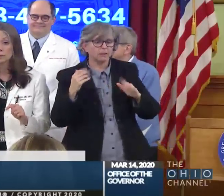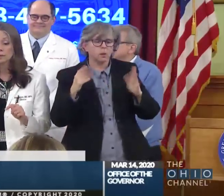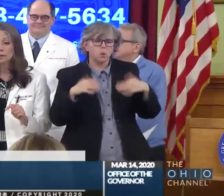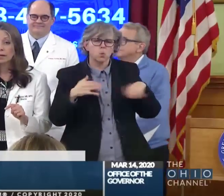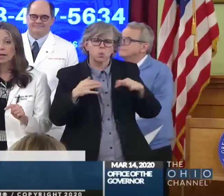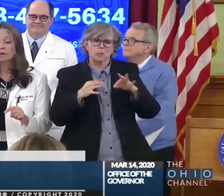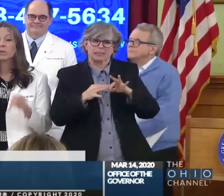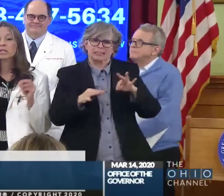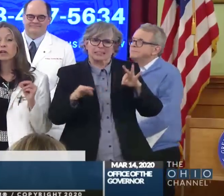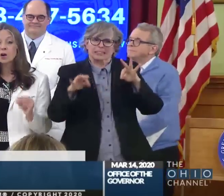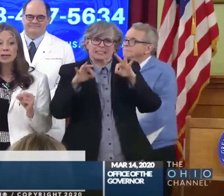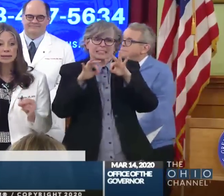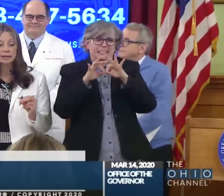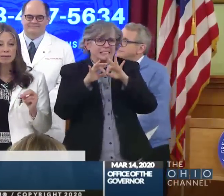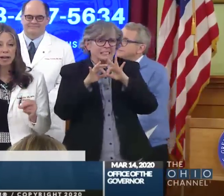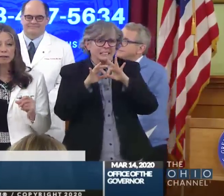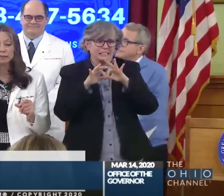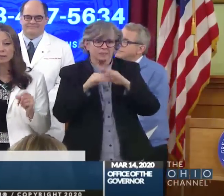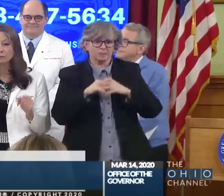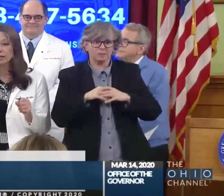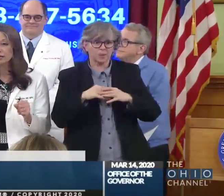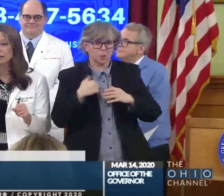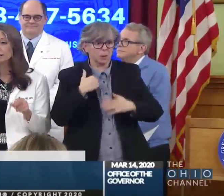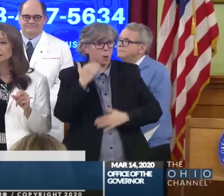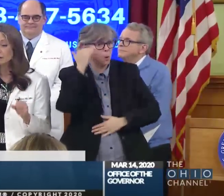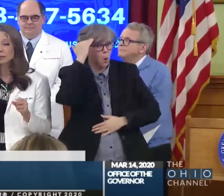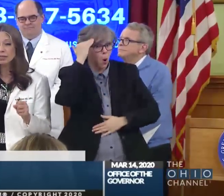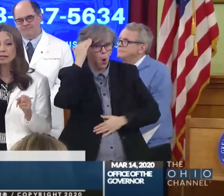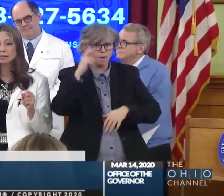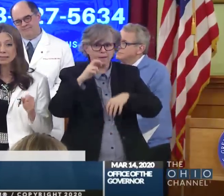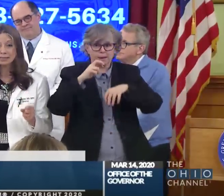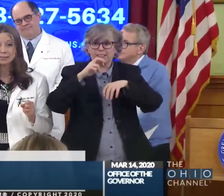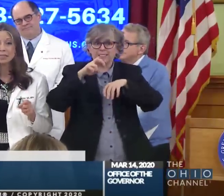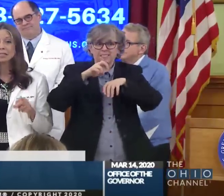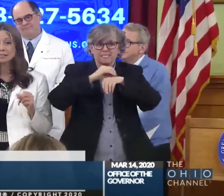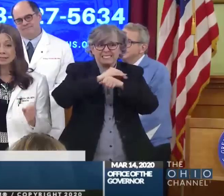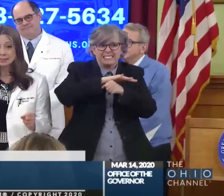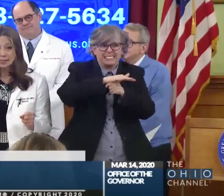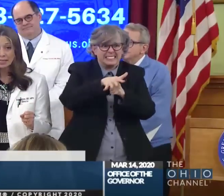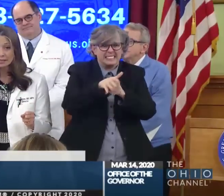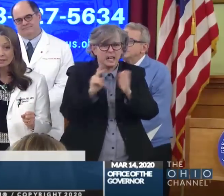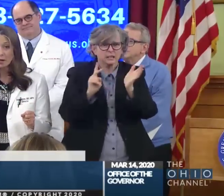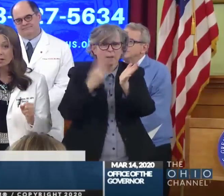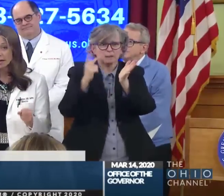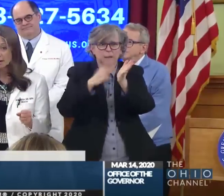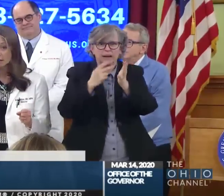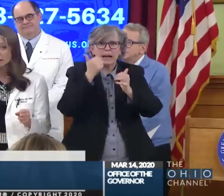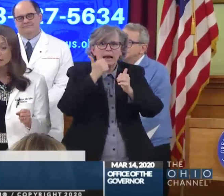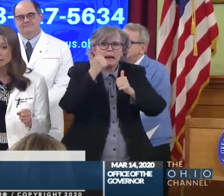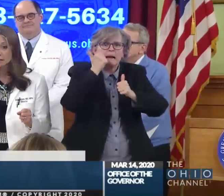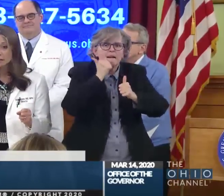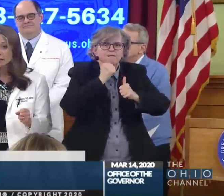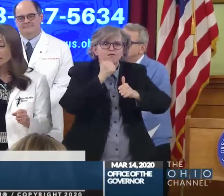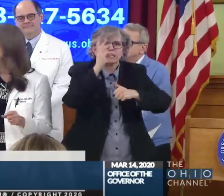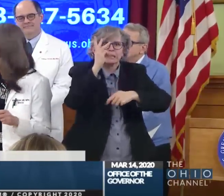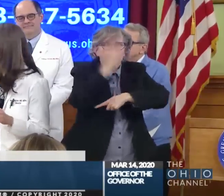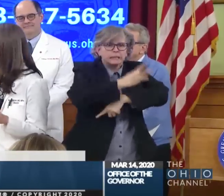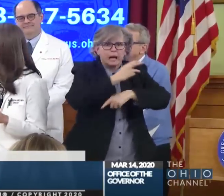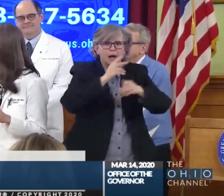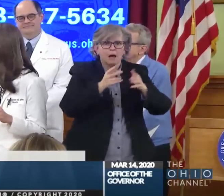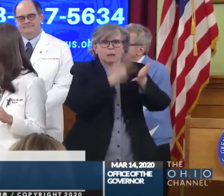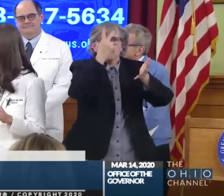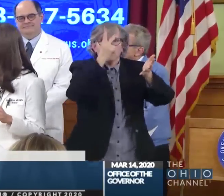essential, and we know that this virus is spreading, it's doubling every six days on average.